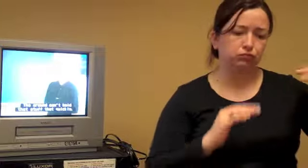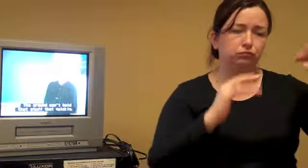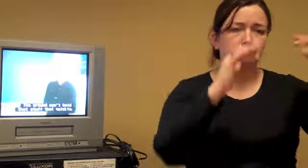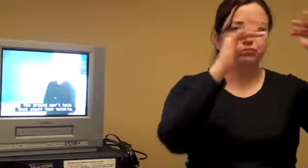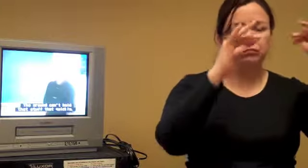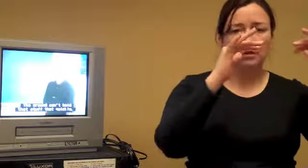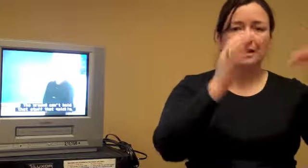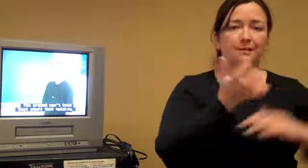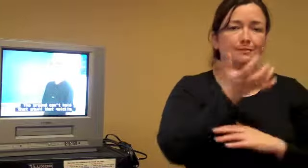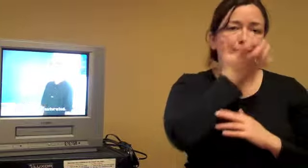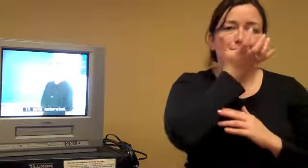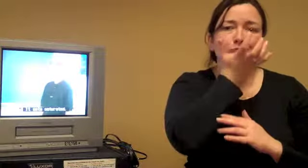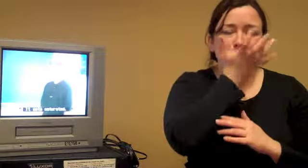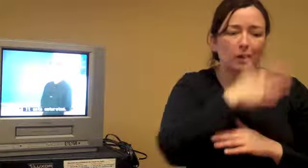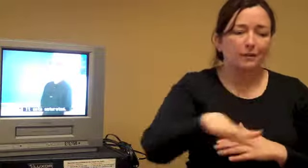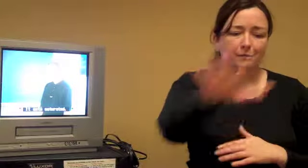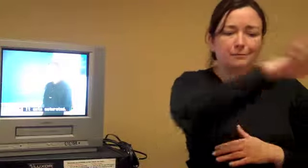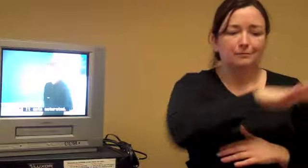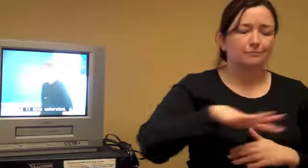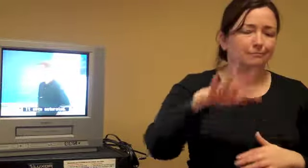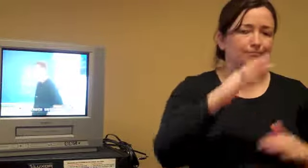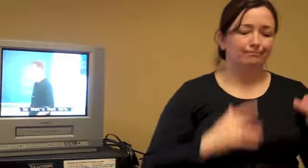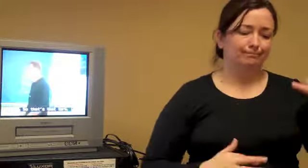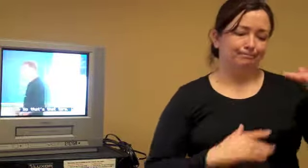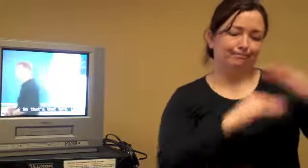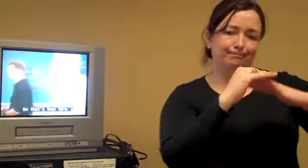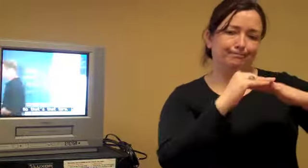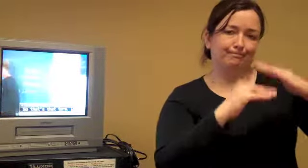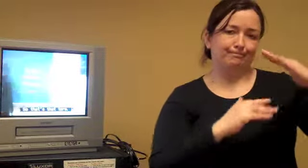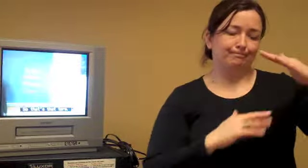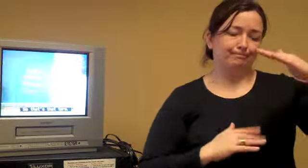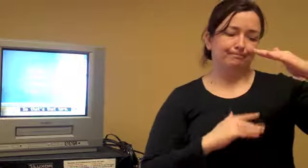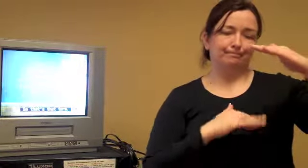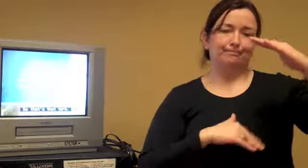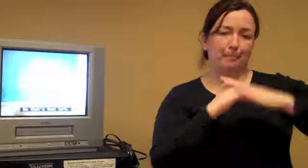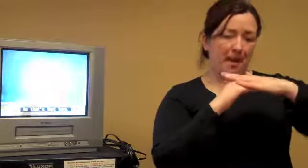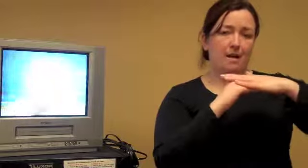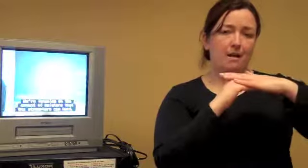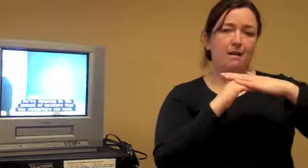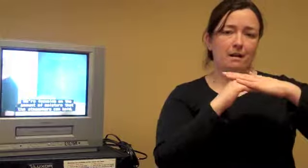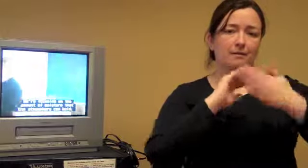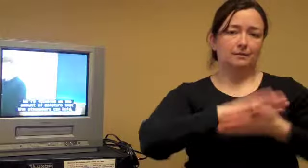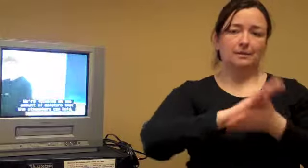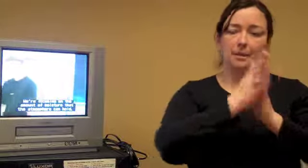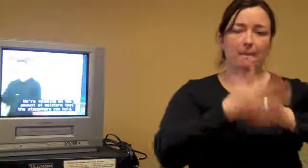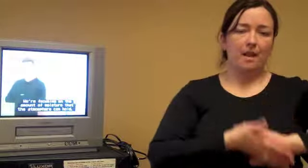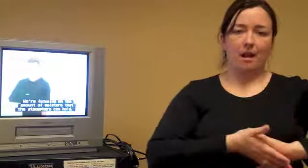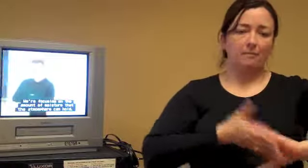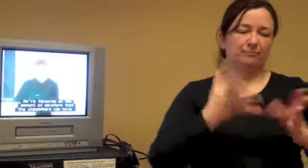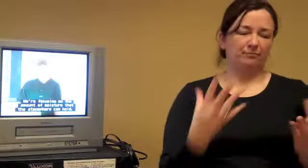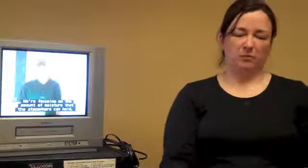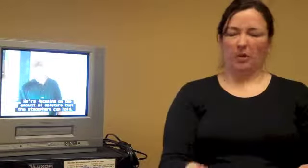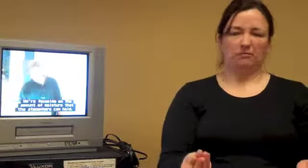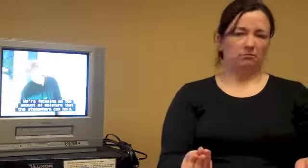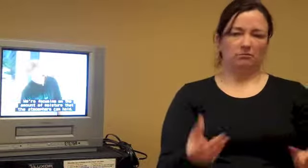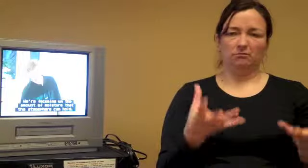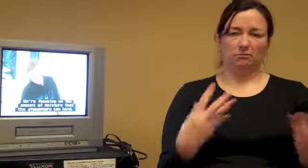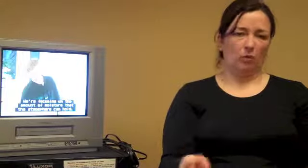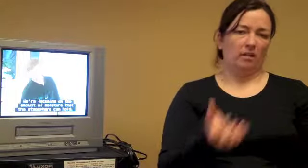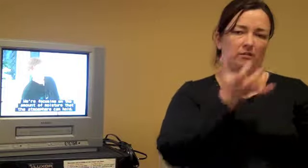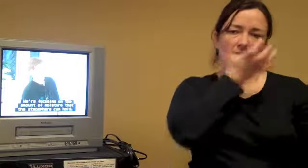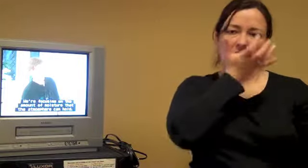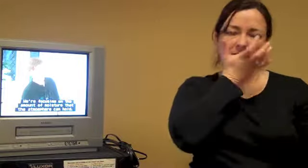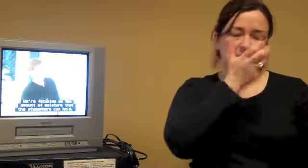Ground can't hold that stuff that quickly, it gets saturated. So that's saturated. We're focusing on the amount of moisture that